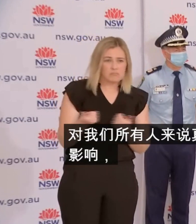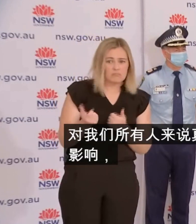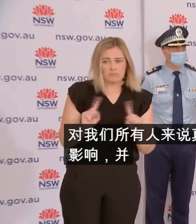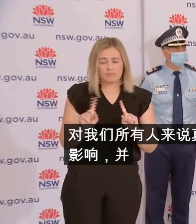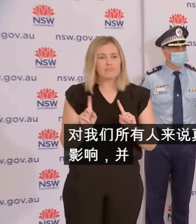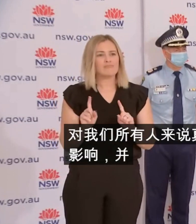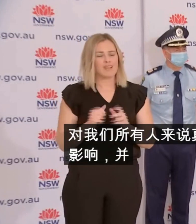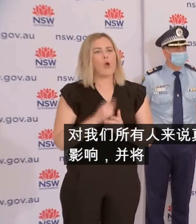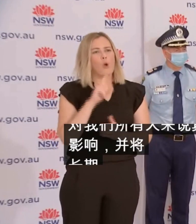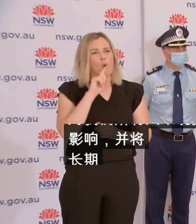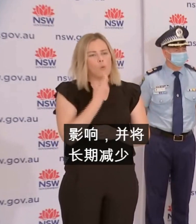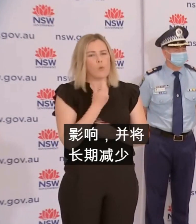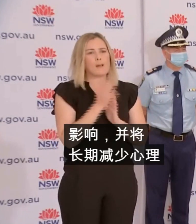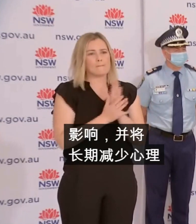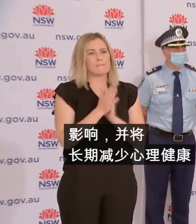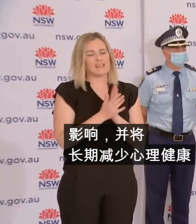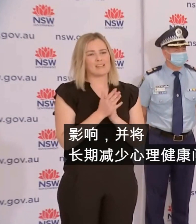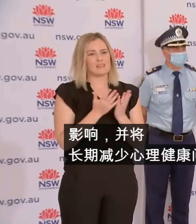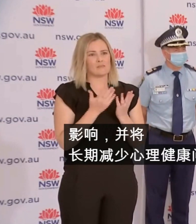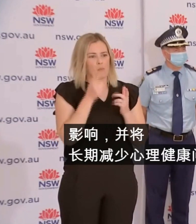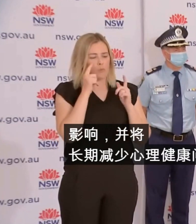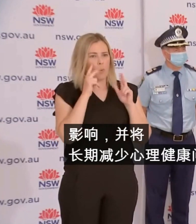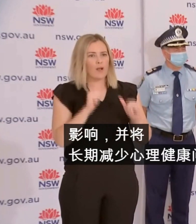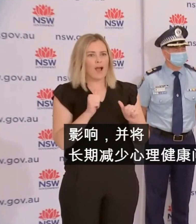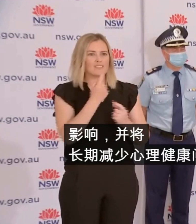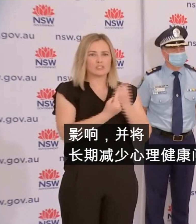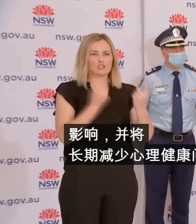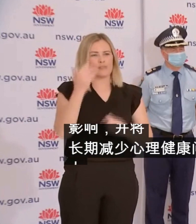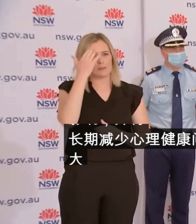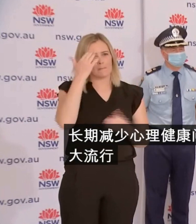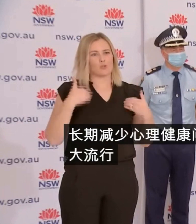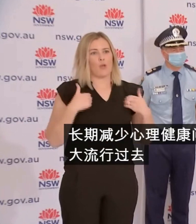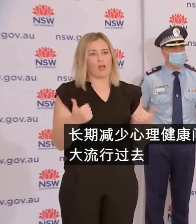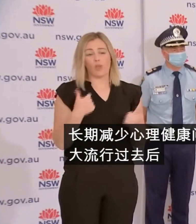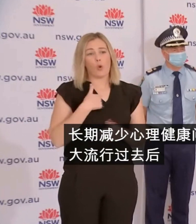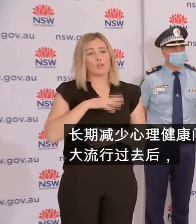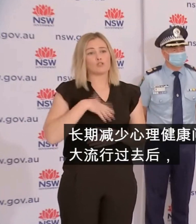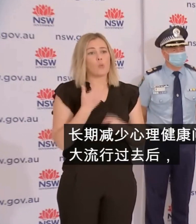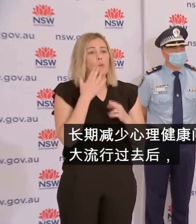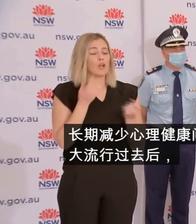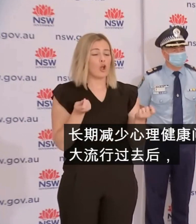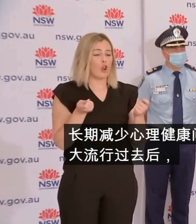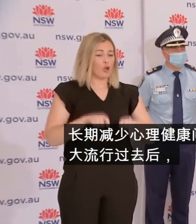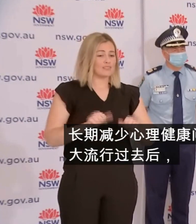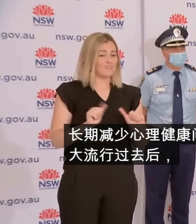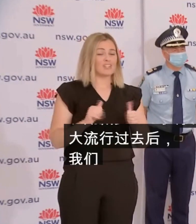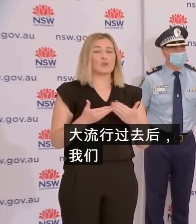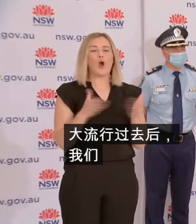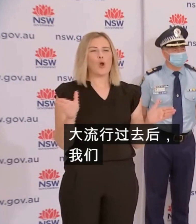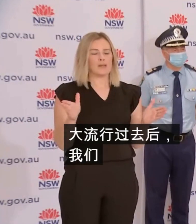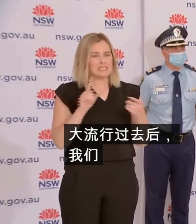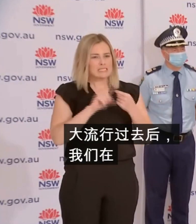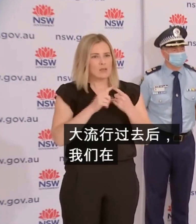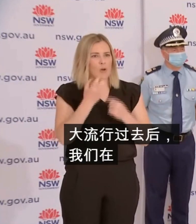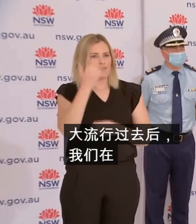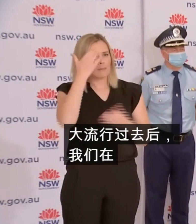impact, and it will minimise the long-term impact of mental health issues long after the pandemic is gone. We've